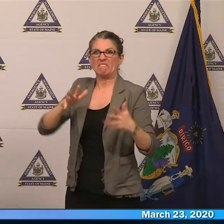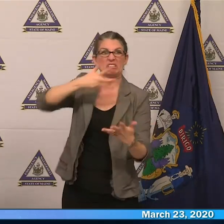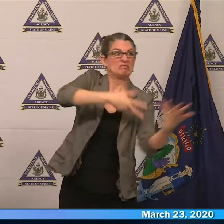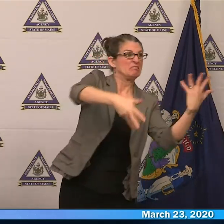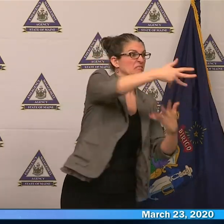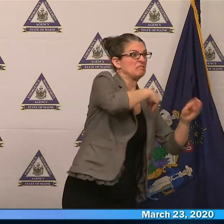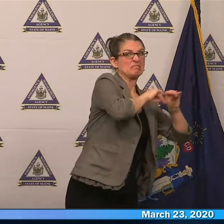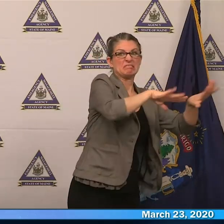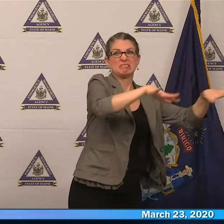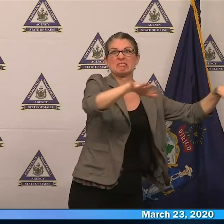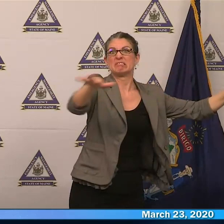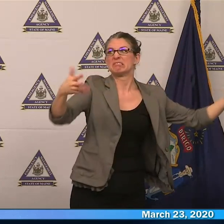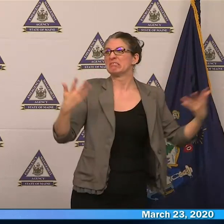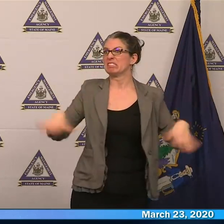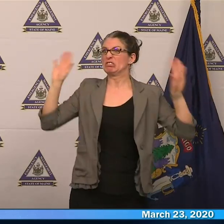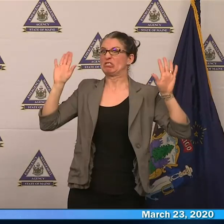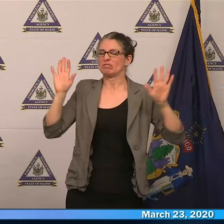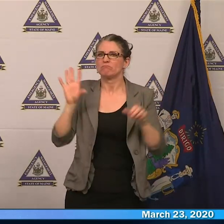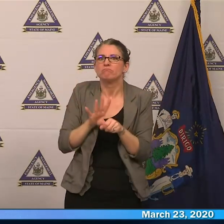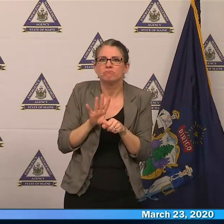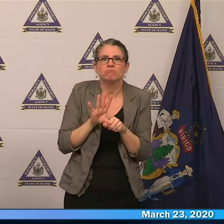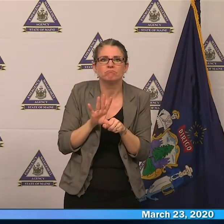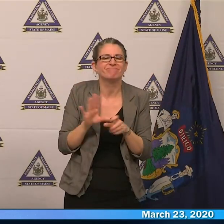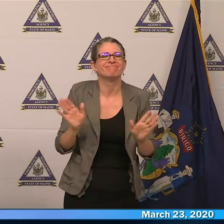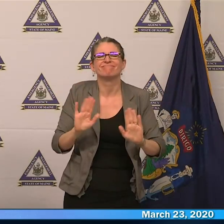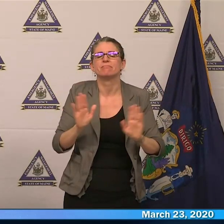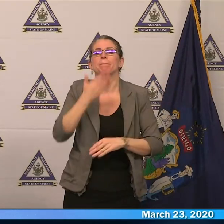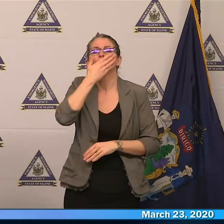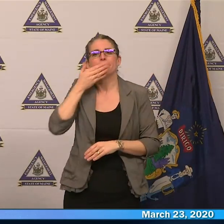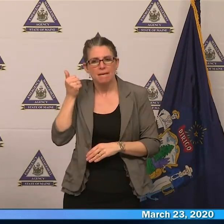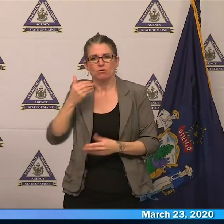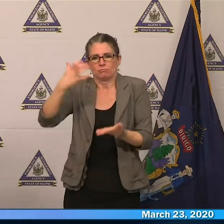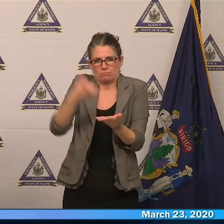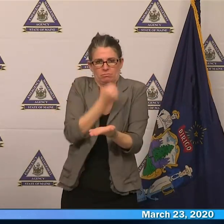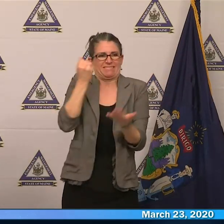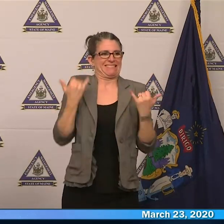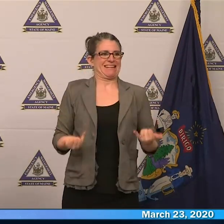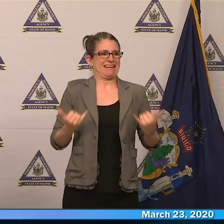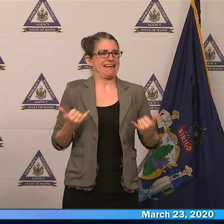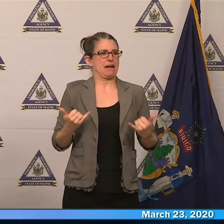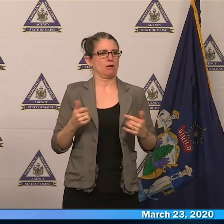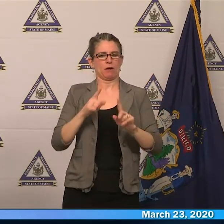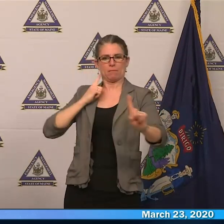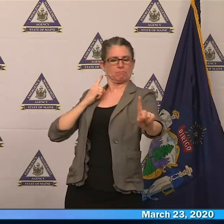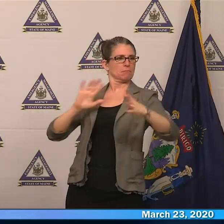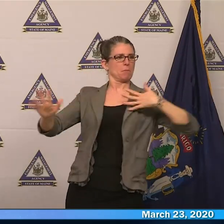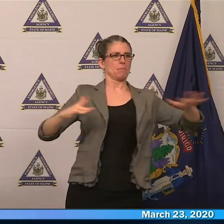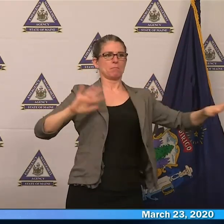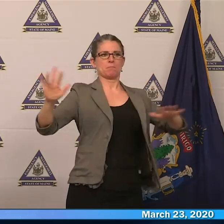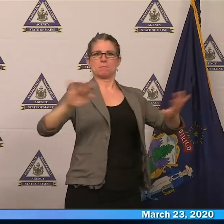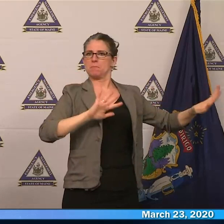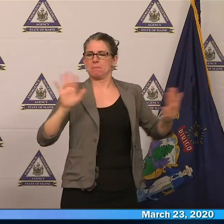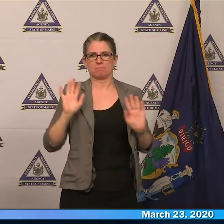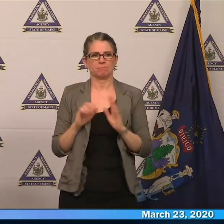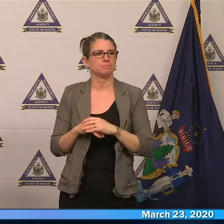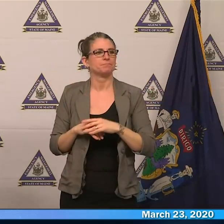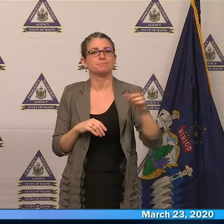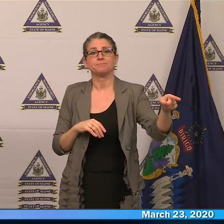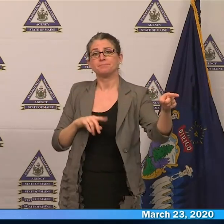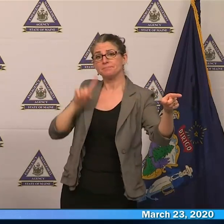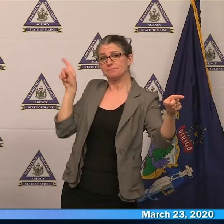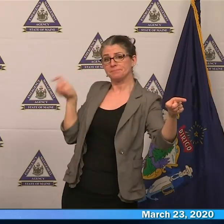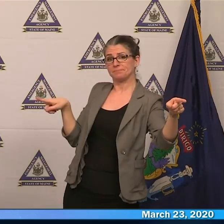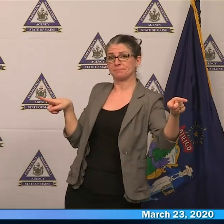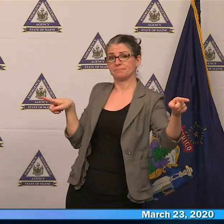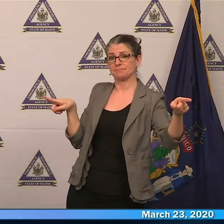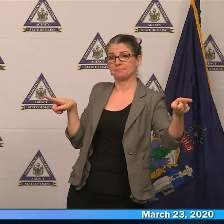matter, you know, that's why we're asking people to start taking action now. Going to go in the back and then over to Steve. So, yes, sir. A discussion of a more